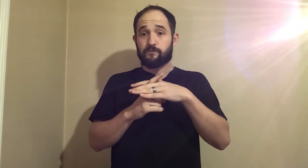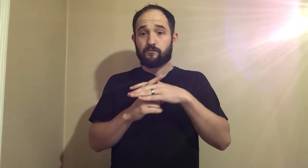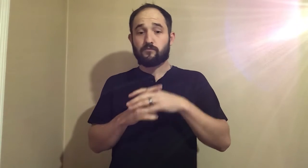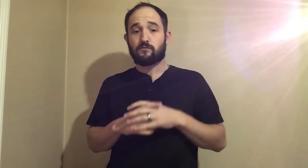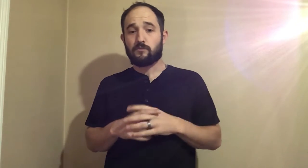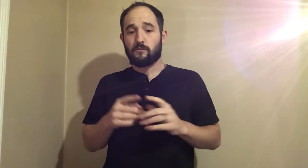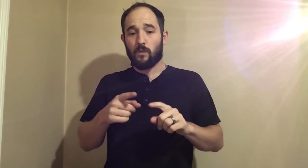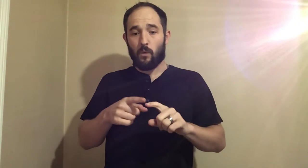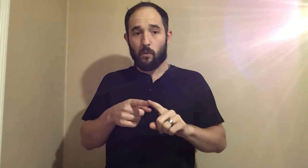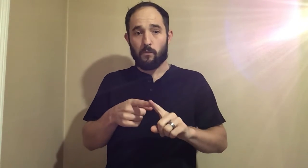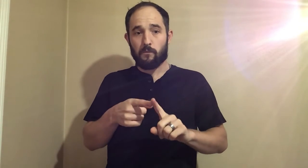like constipation,